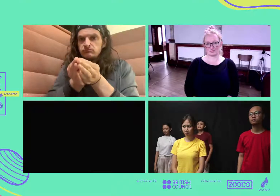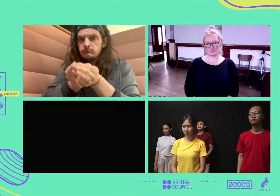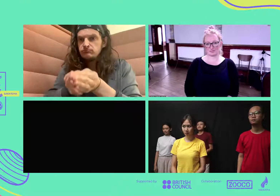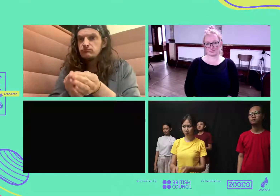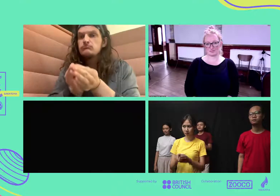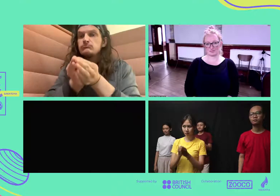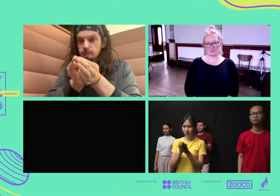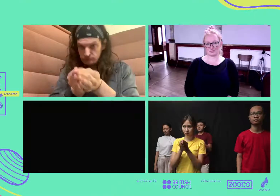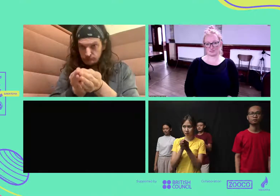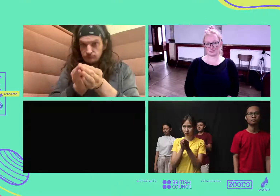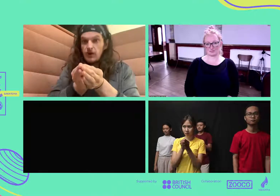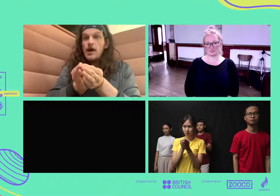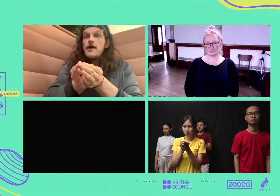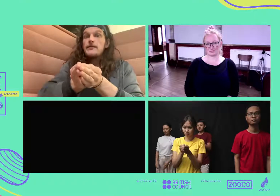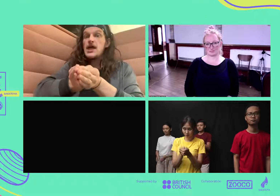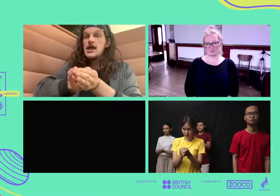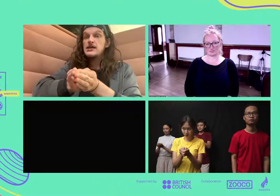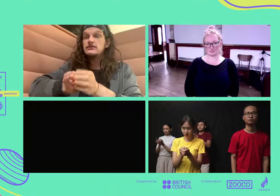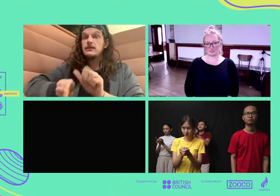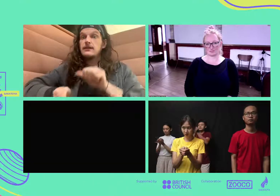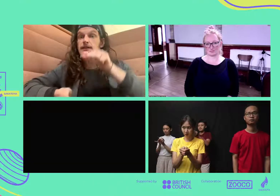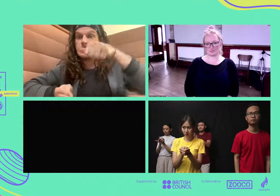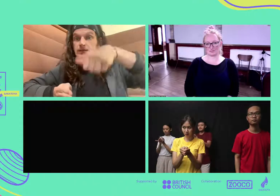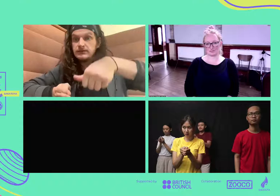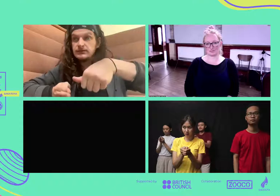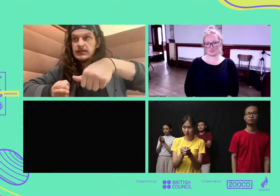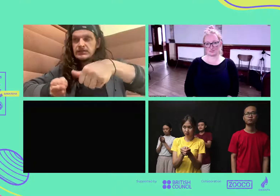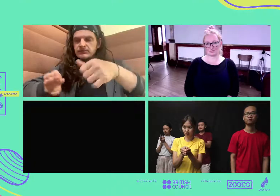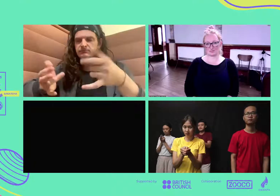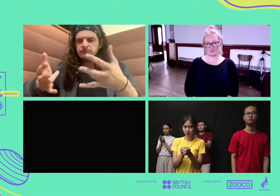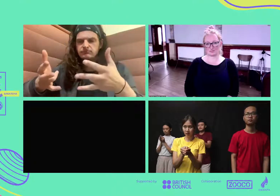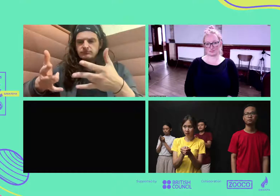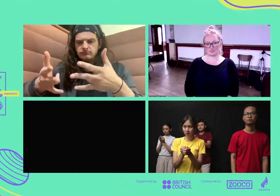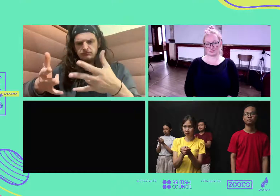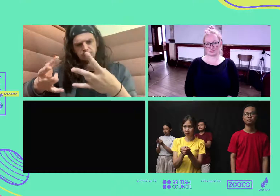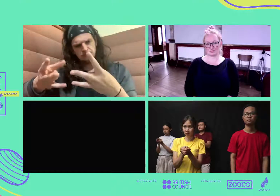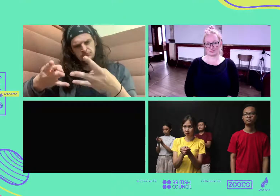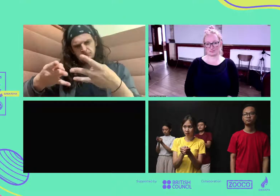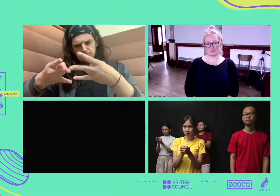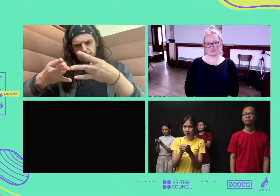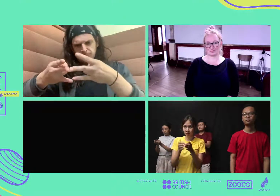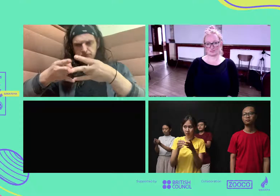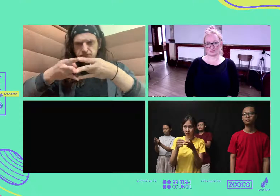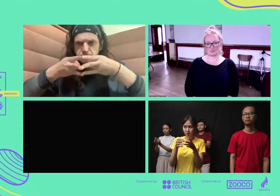hands. So first of all, it could be this.